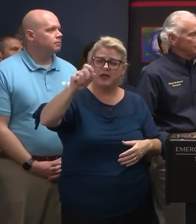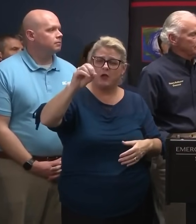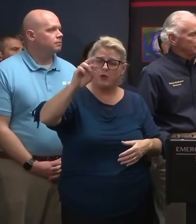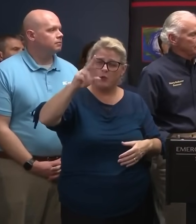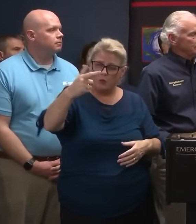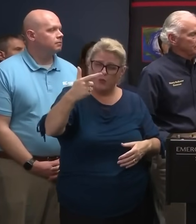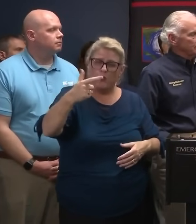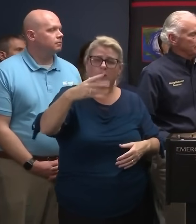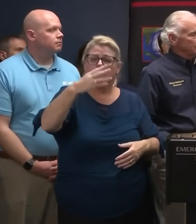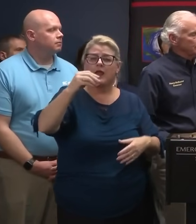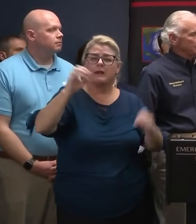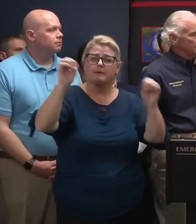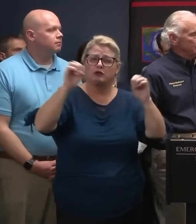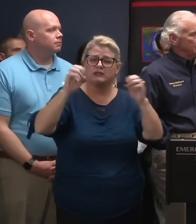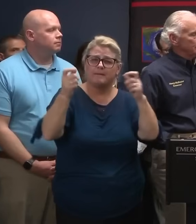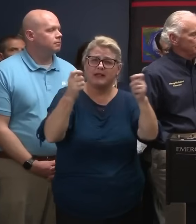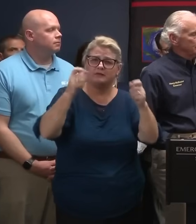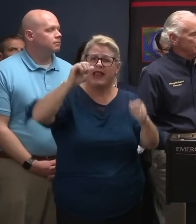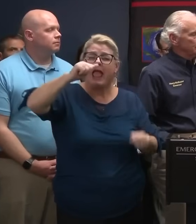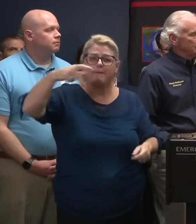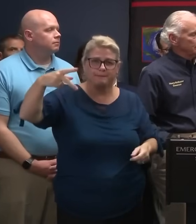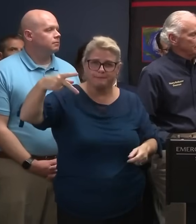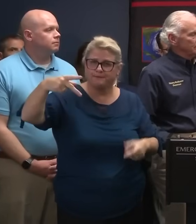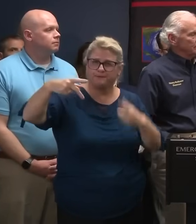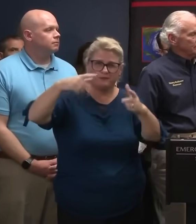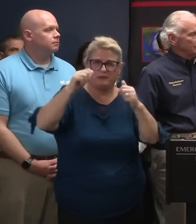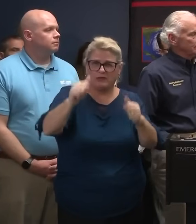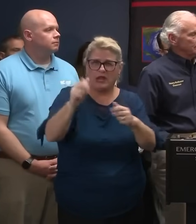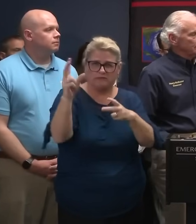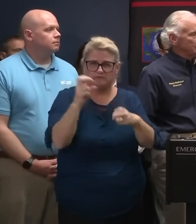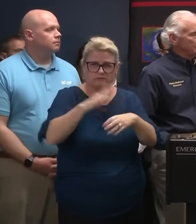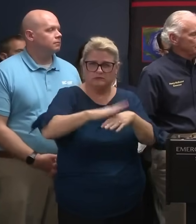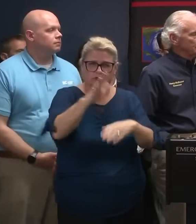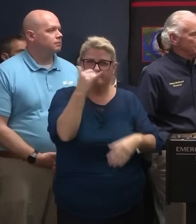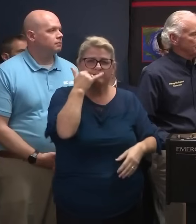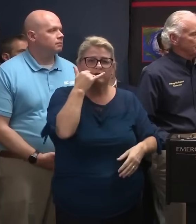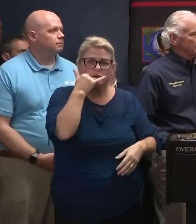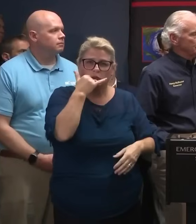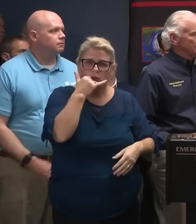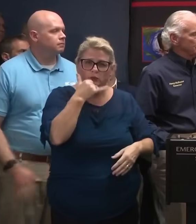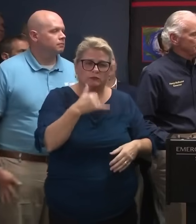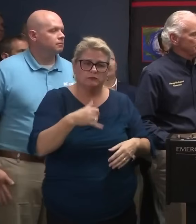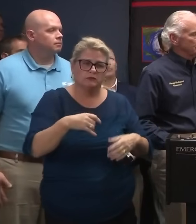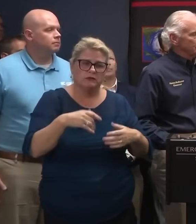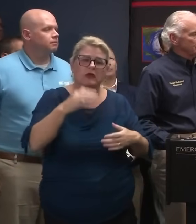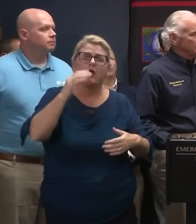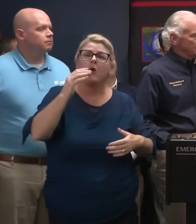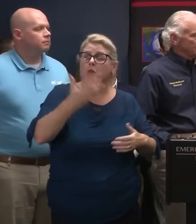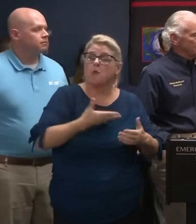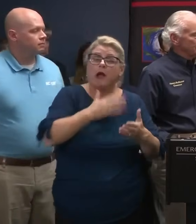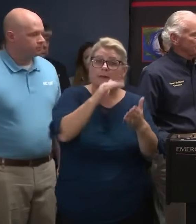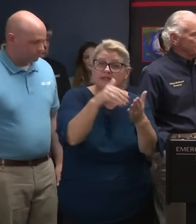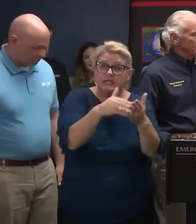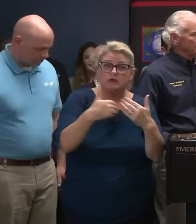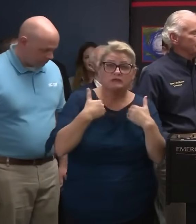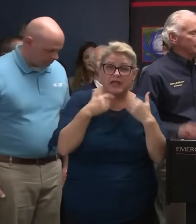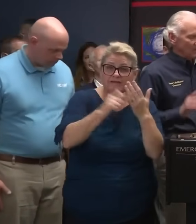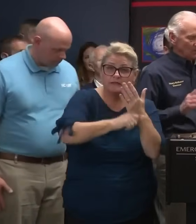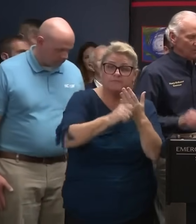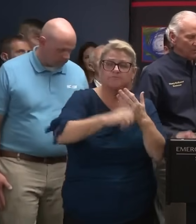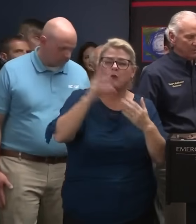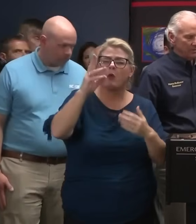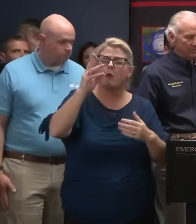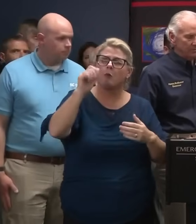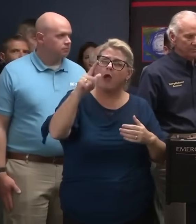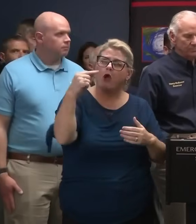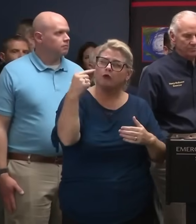our Emergency Manager app that you can download. And it's available at Welcome Centers and Walgreens